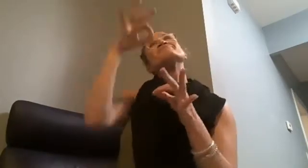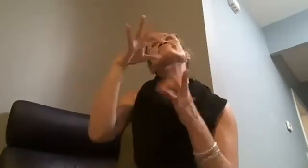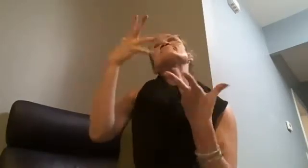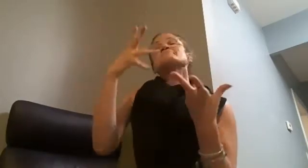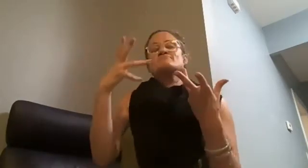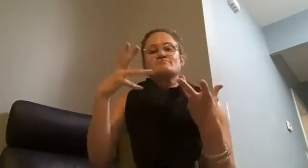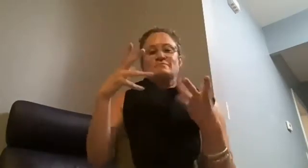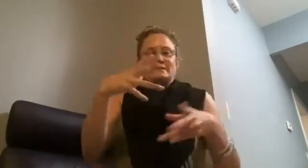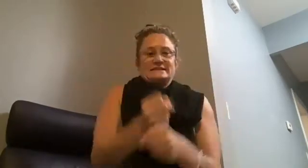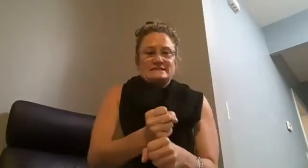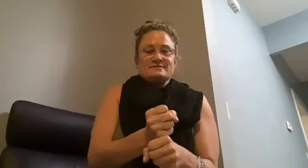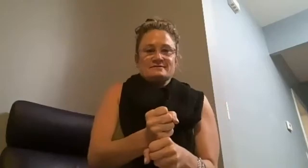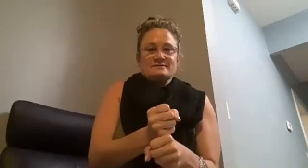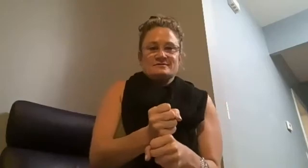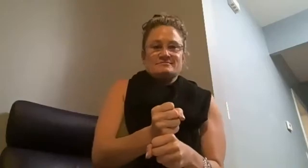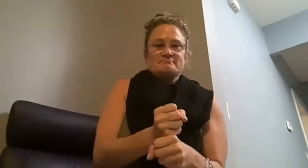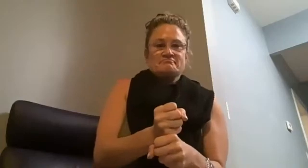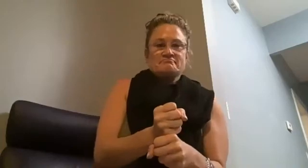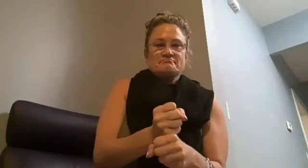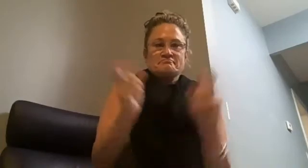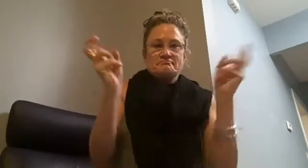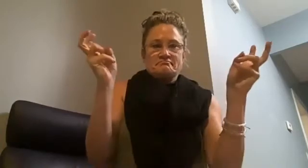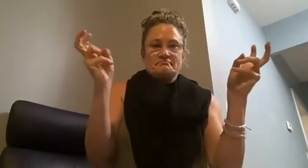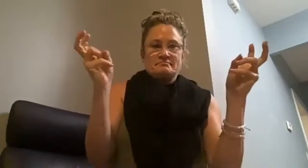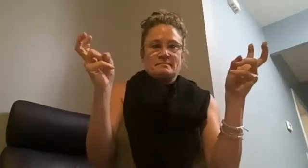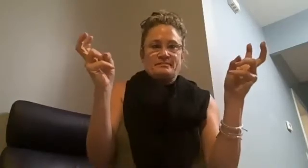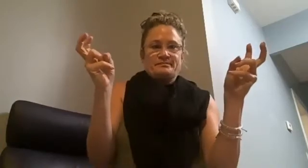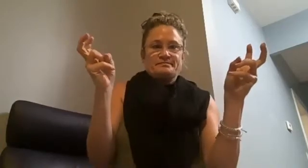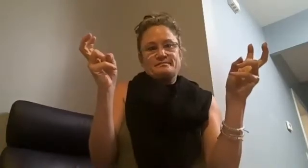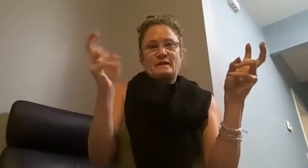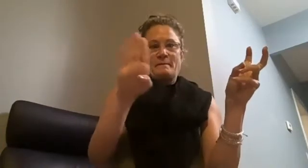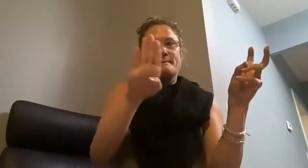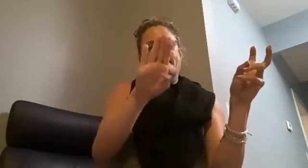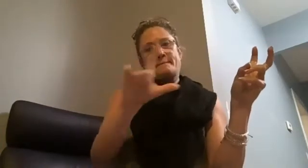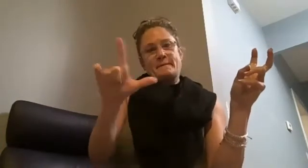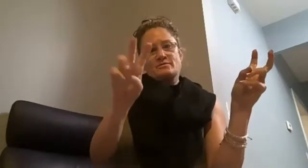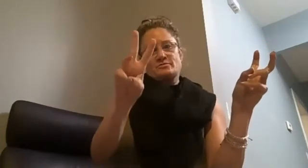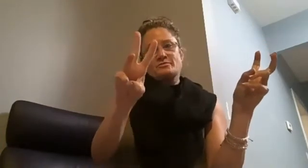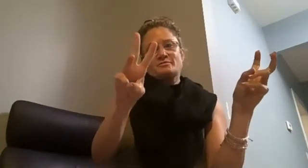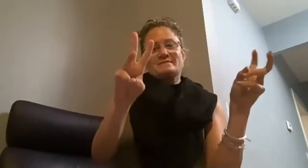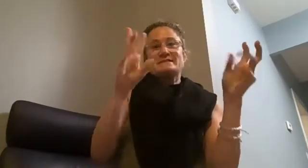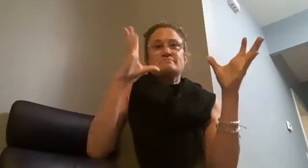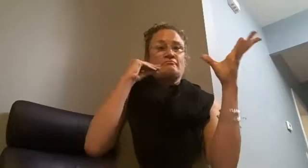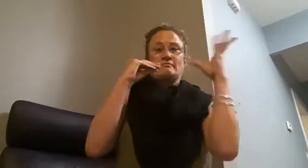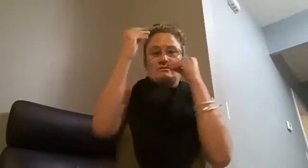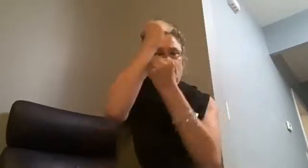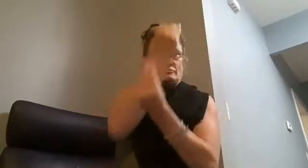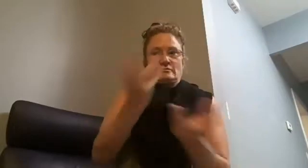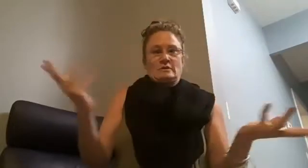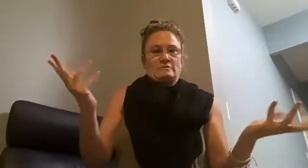says, is we talked, or rather Bill W. offered his experience with what the spiritual kind of